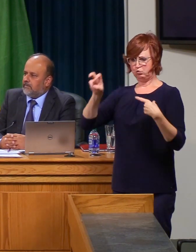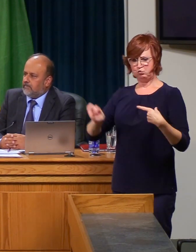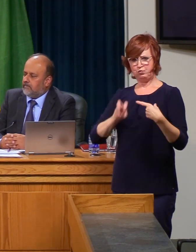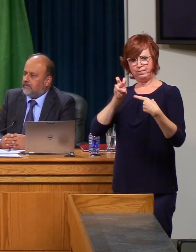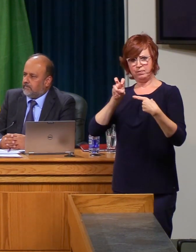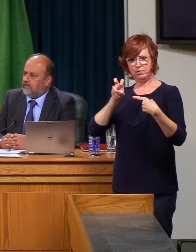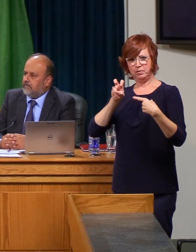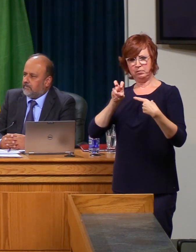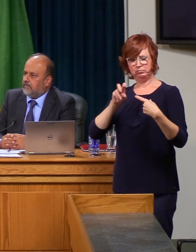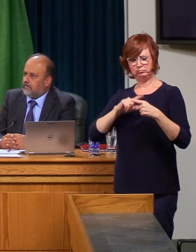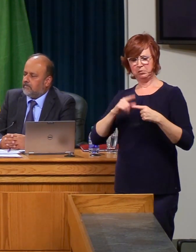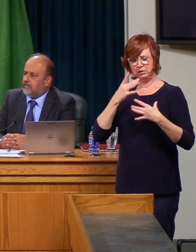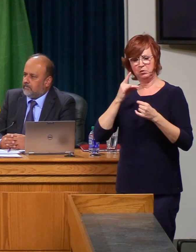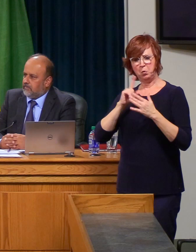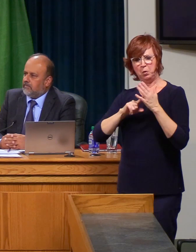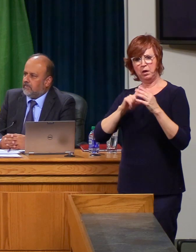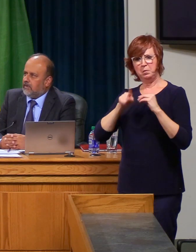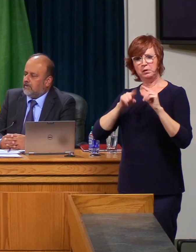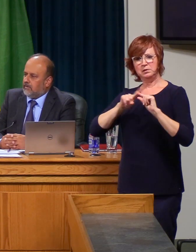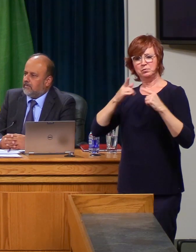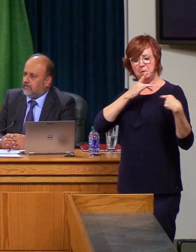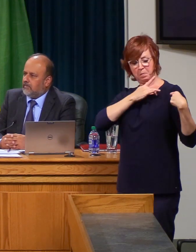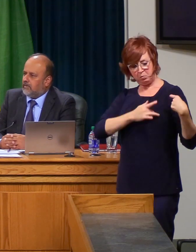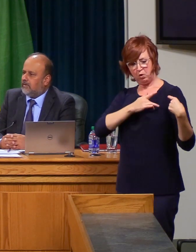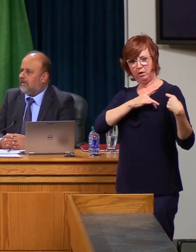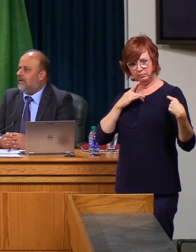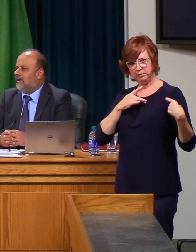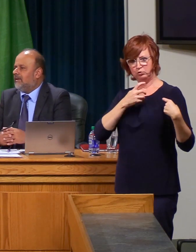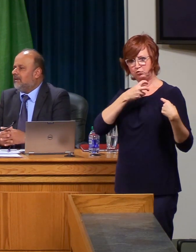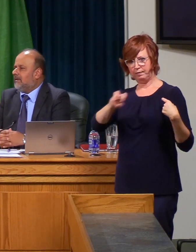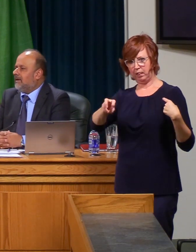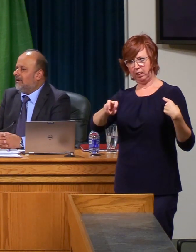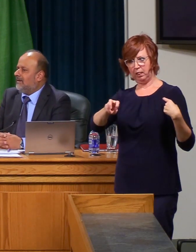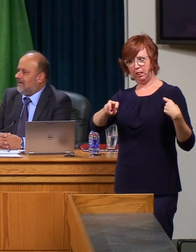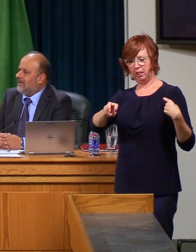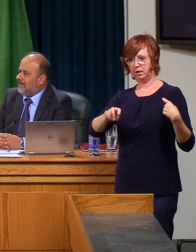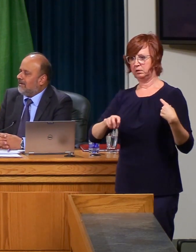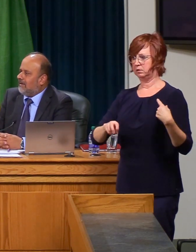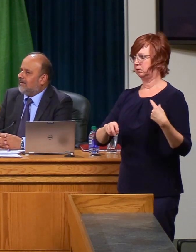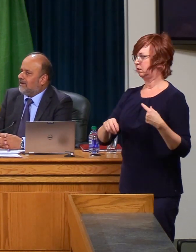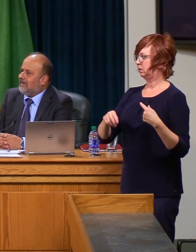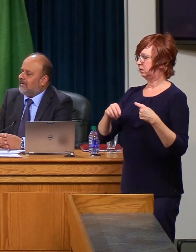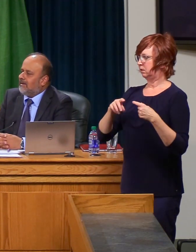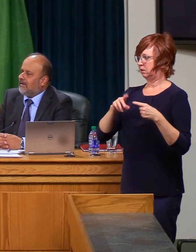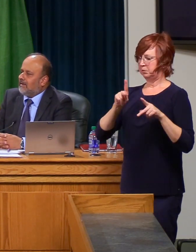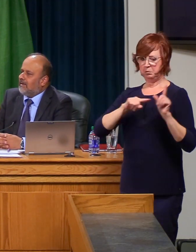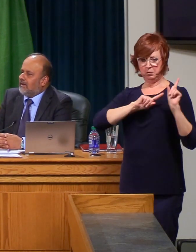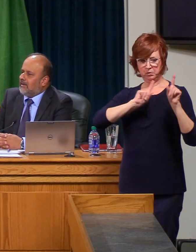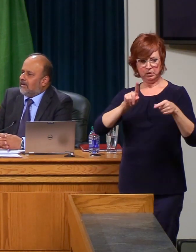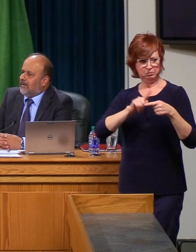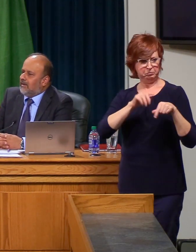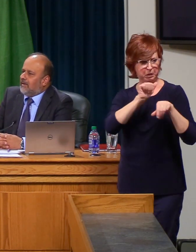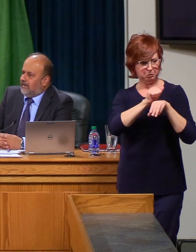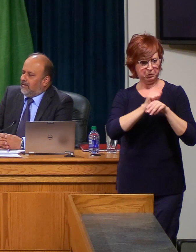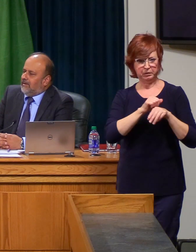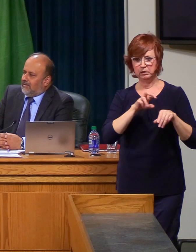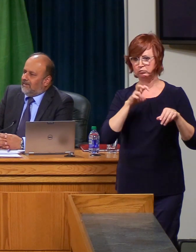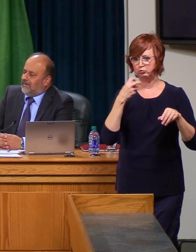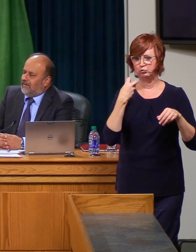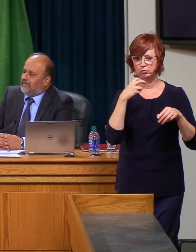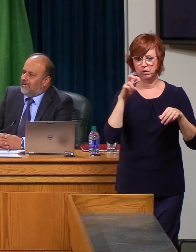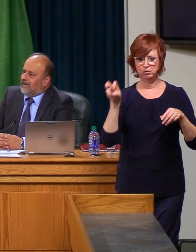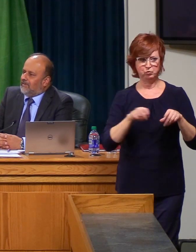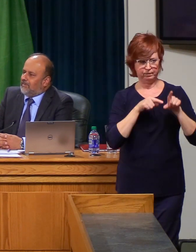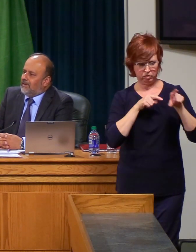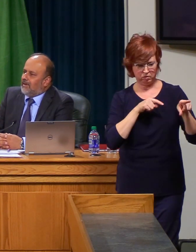have been linked to Alberta. So people who weren't told to self-isolate because they got home from a trip to Alberta, does